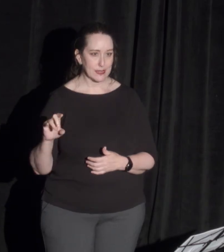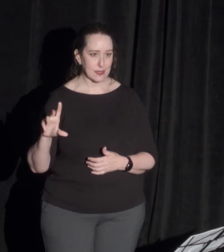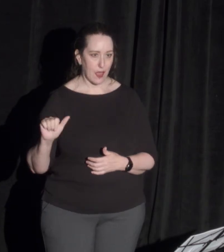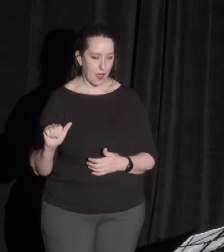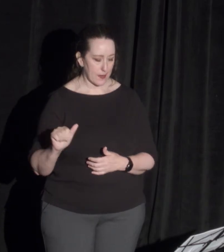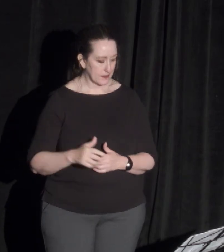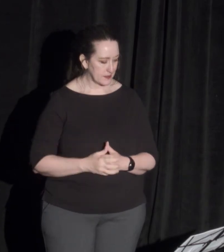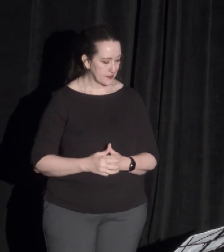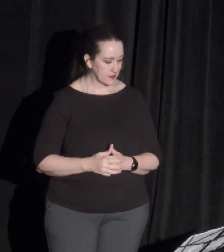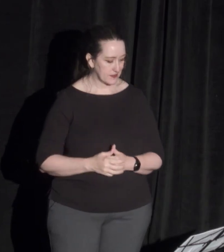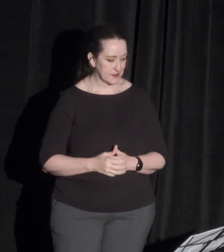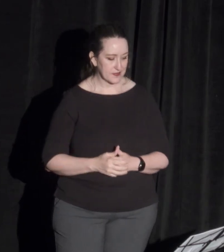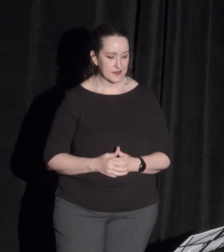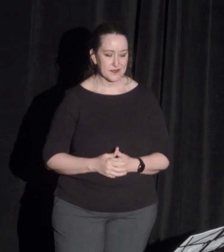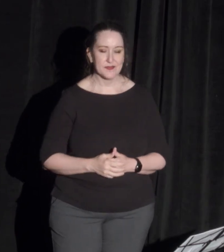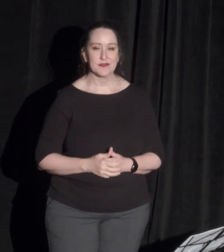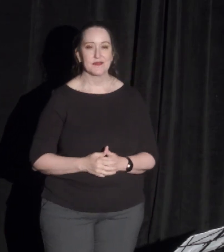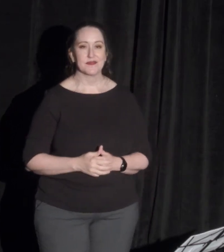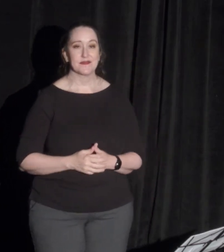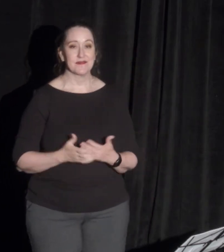And the winner is...